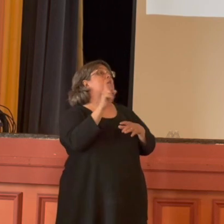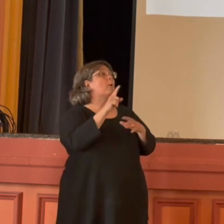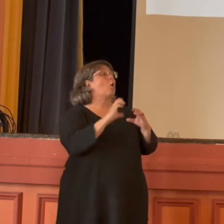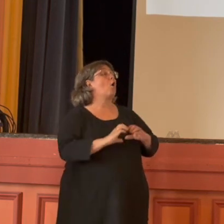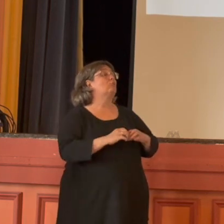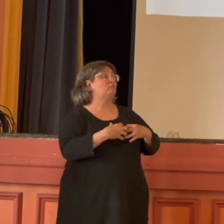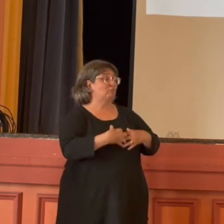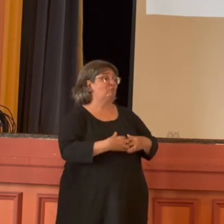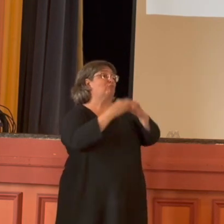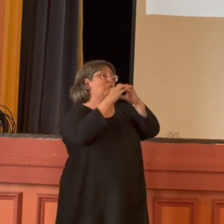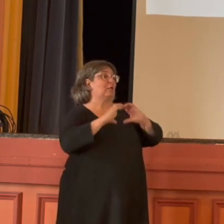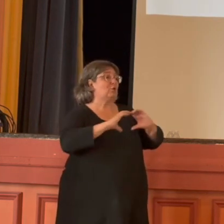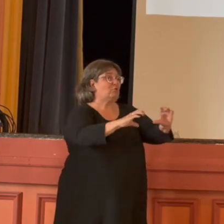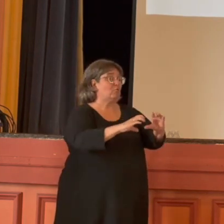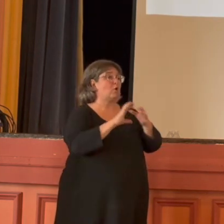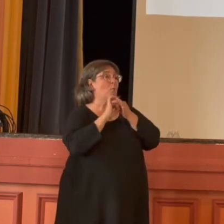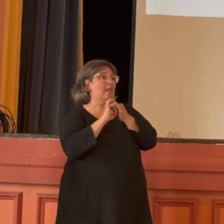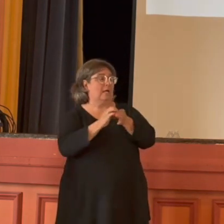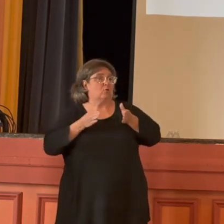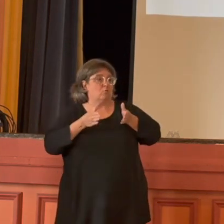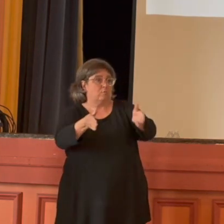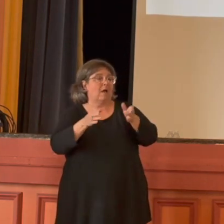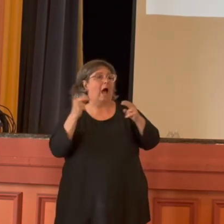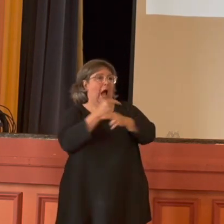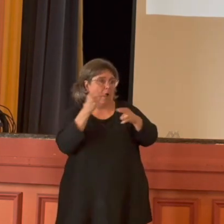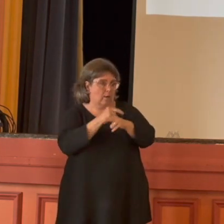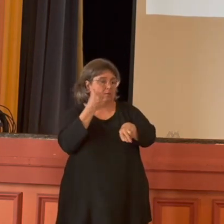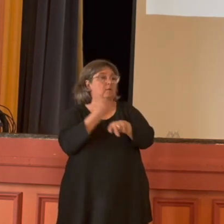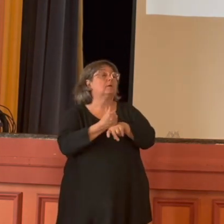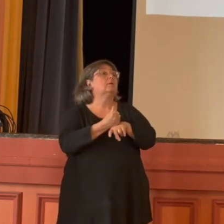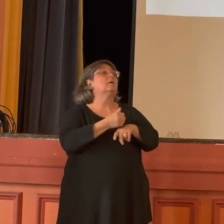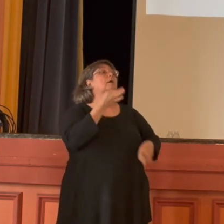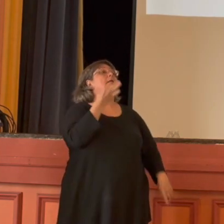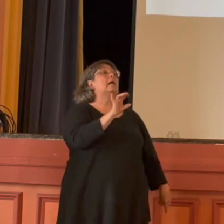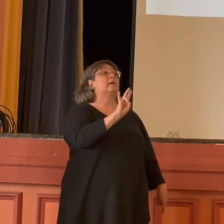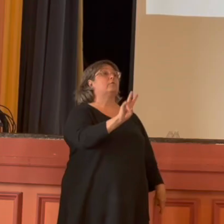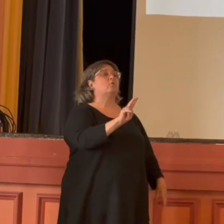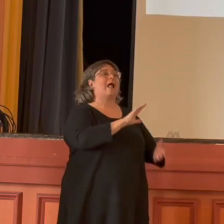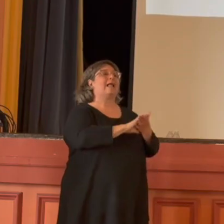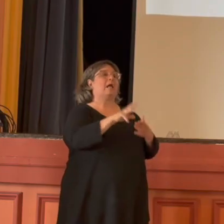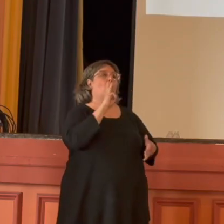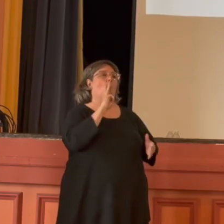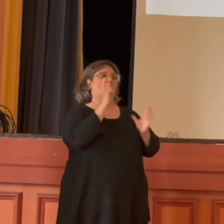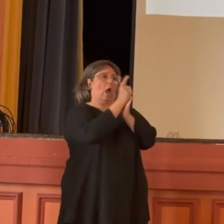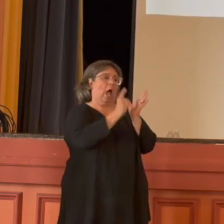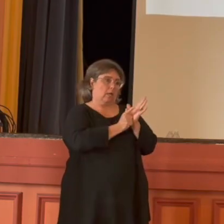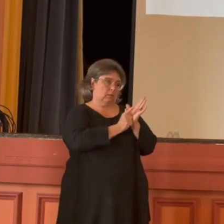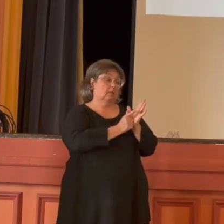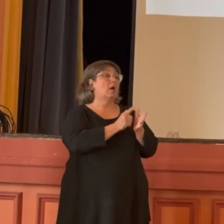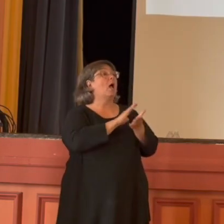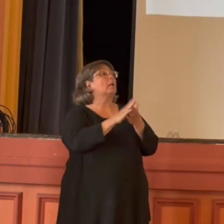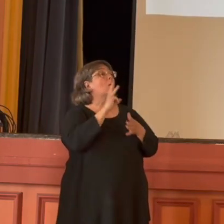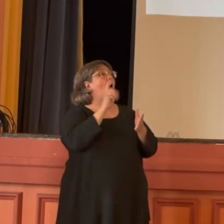networks. In 1972, the Clean Water Act came in, and the Clean Water